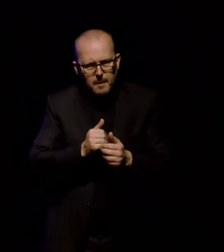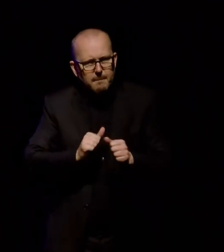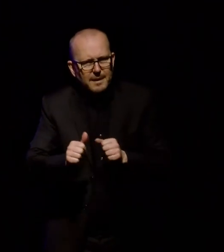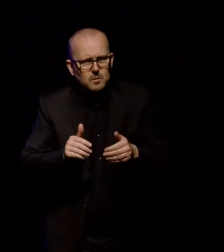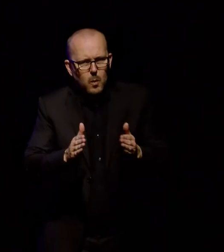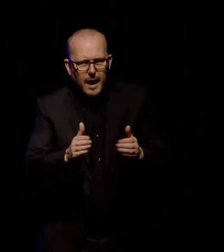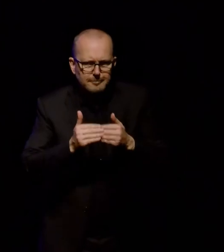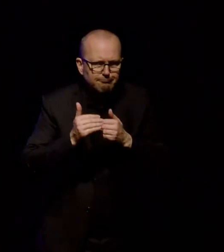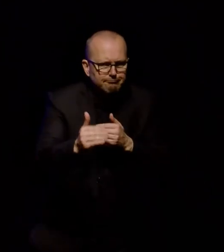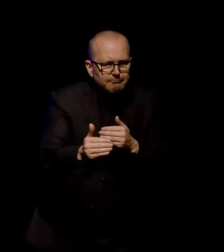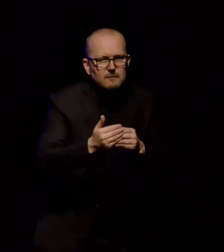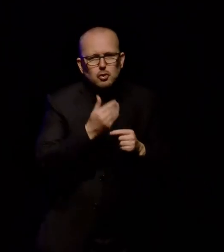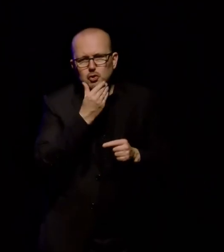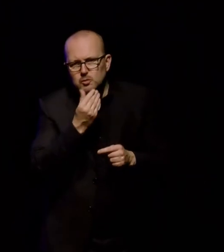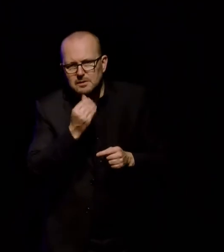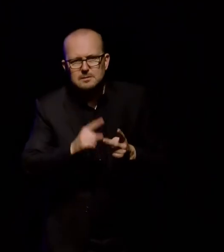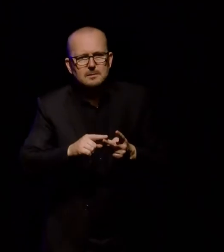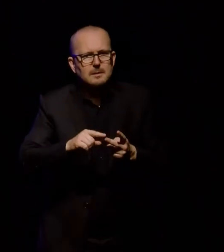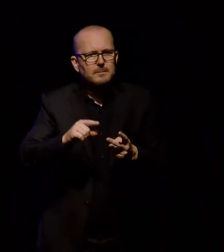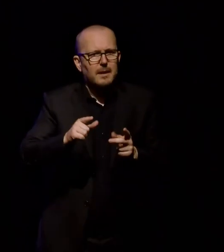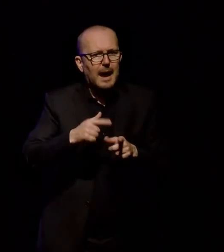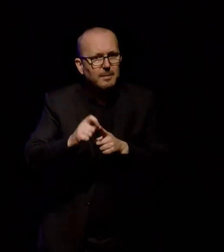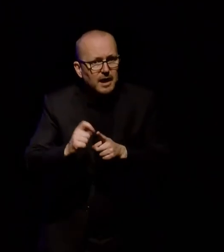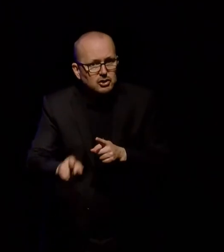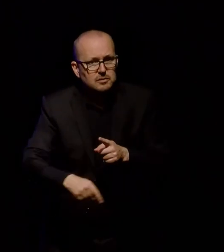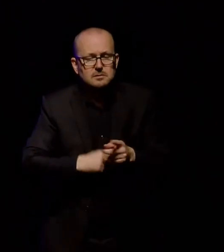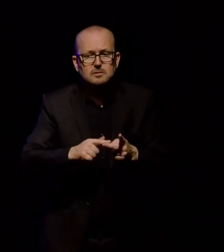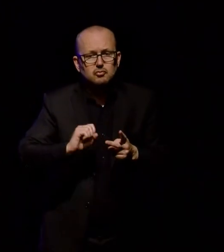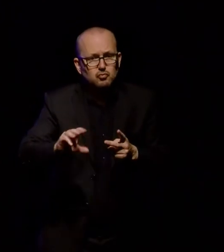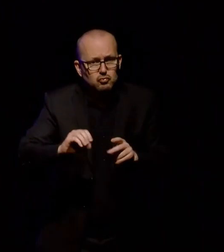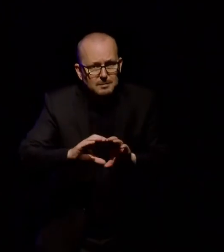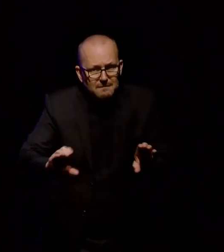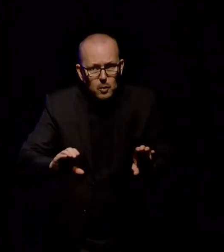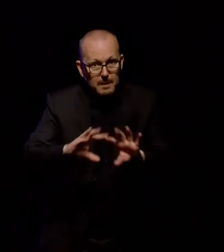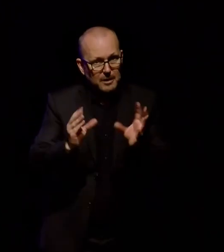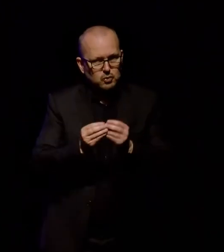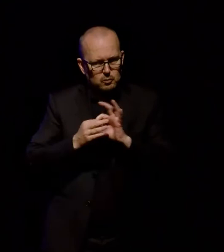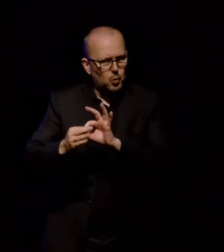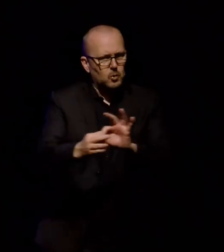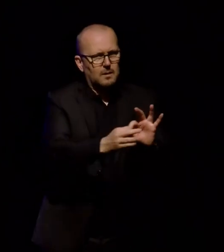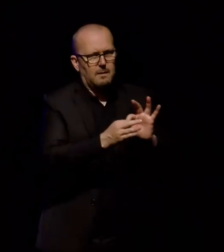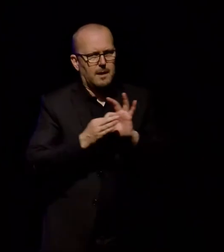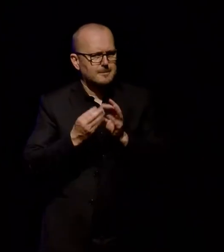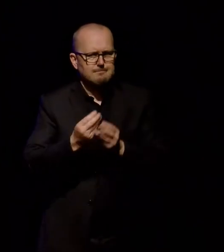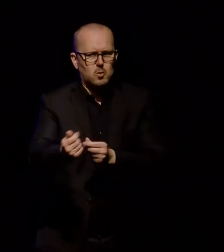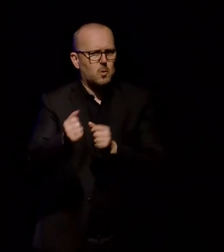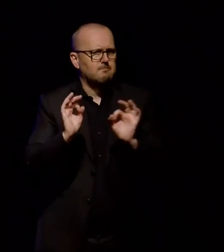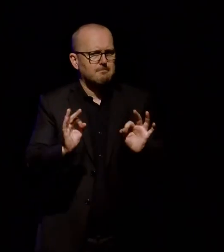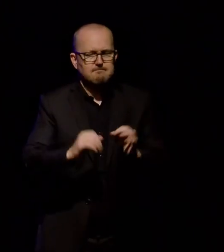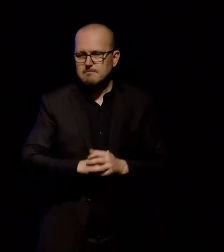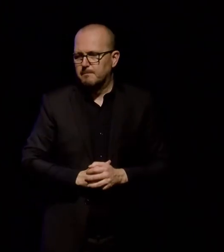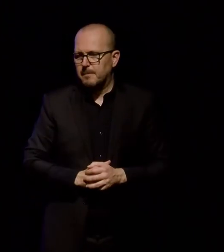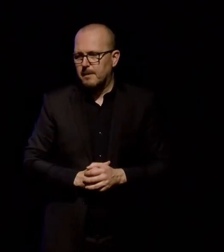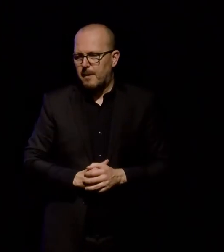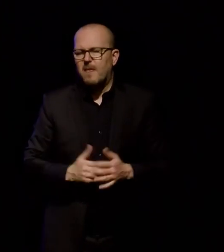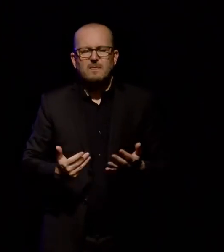applications, processes, and all the storage platform itself to work in complete harmony. And then naturally,